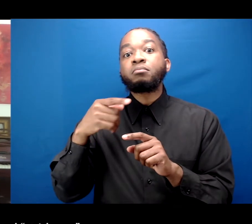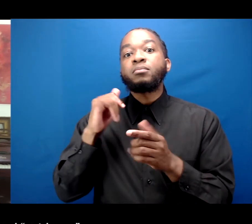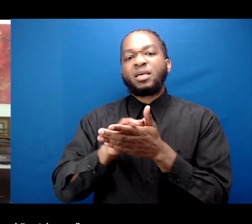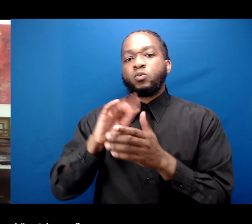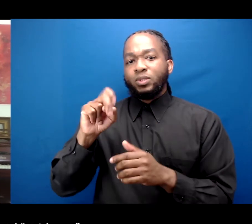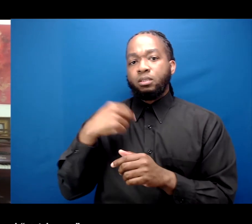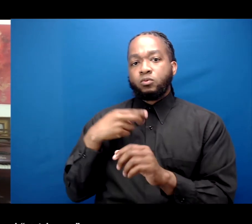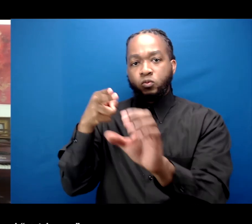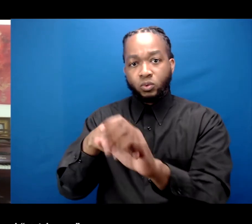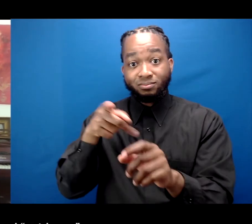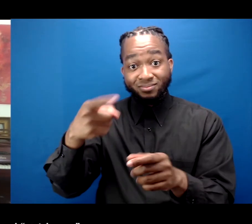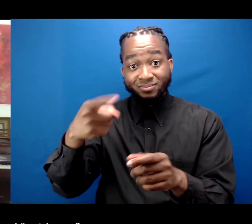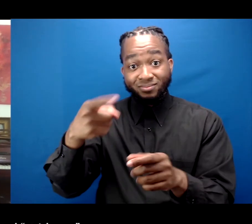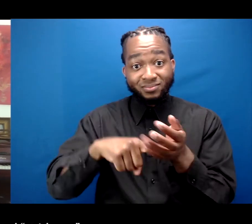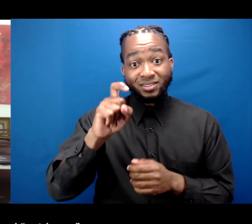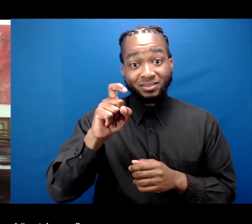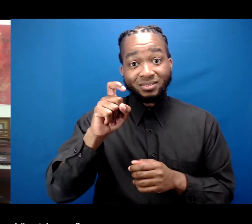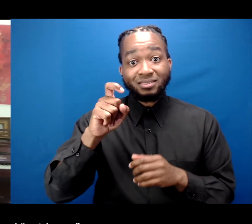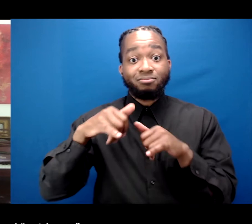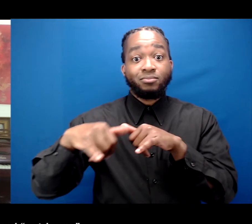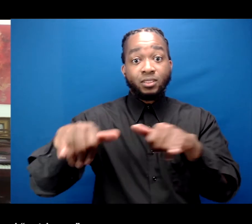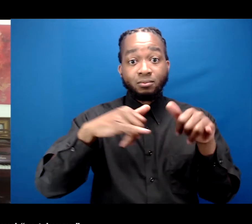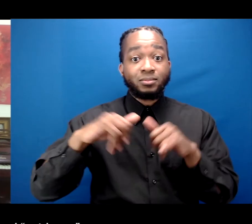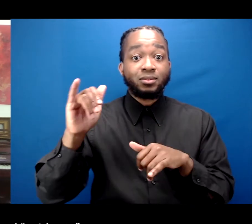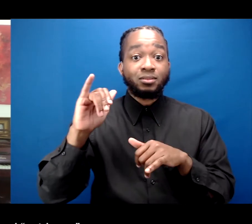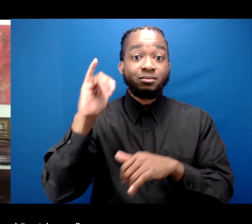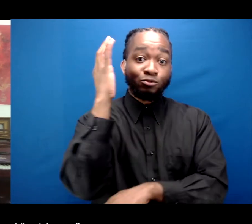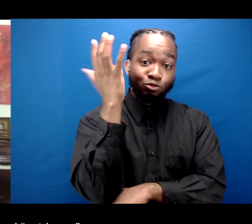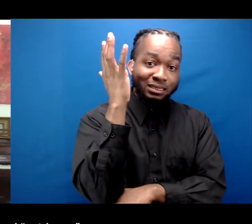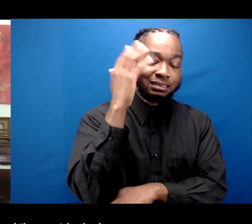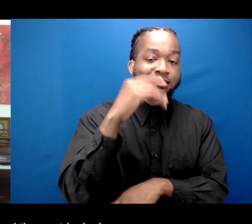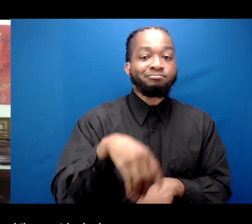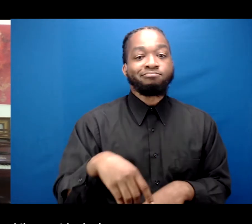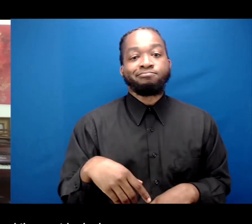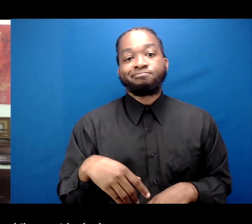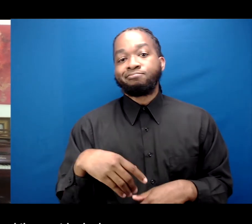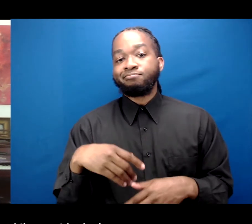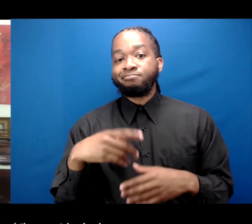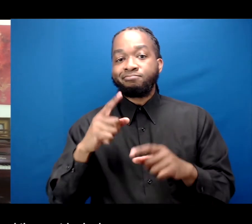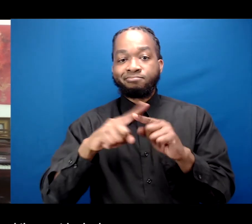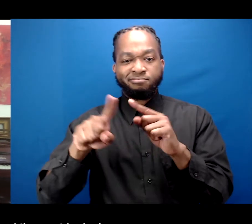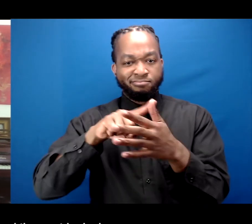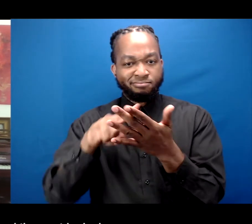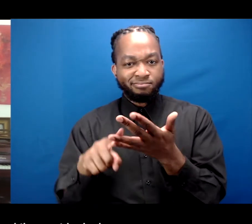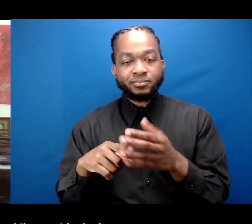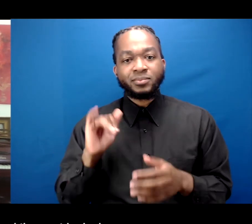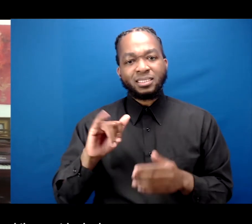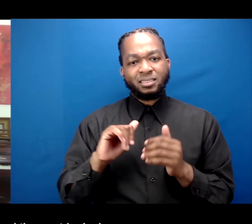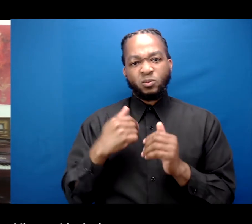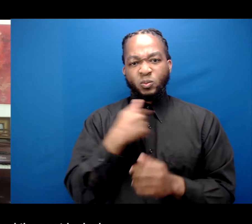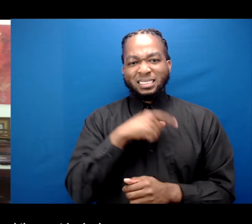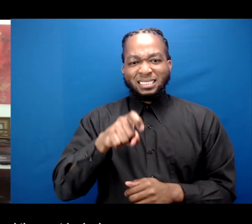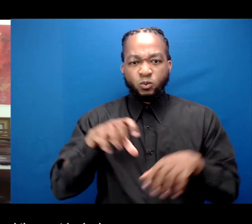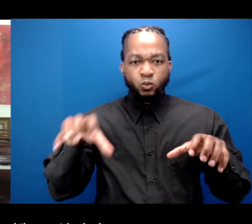tree, mountain, and outdoors. But we knew there was more that automatic alt text needed to do, and the next logical step was